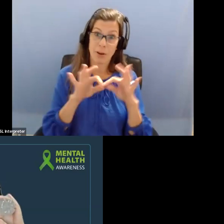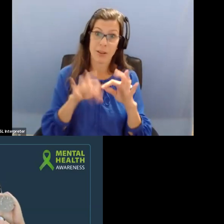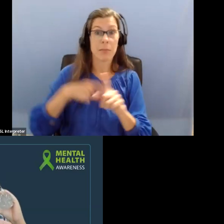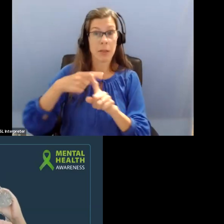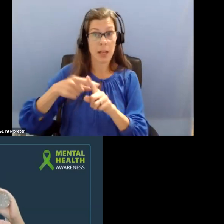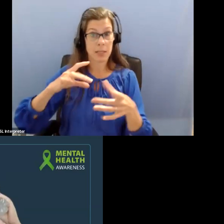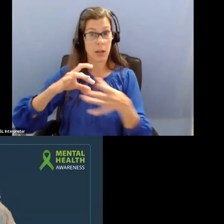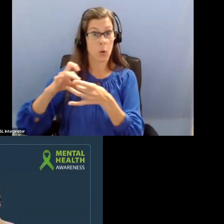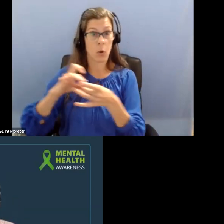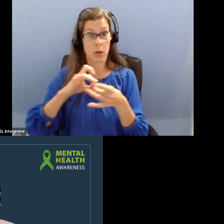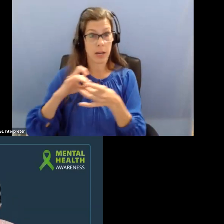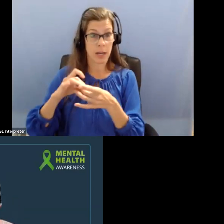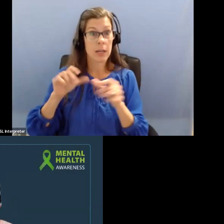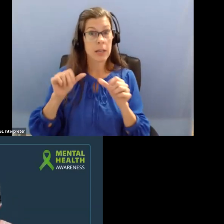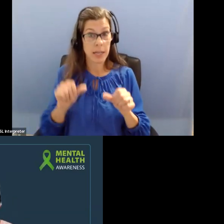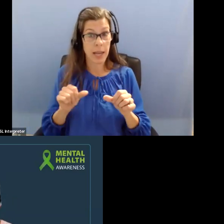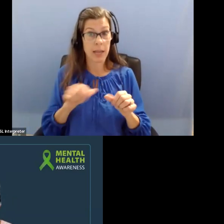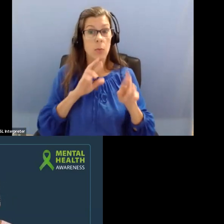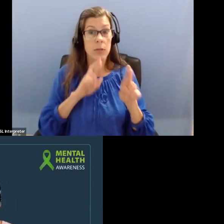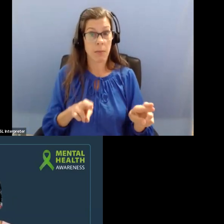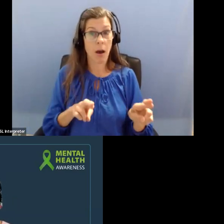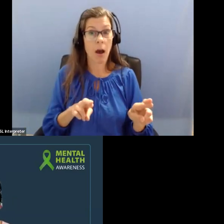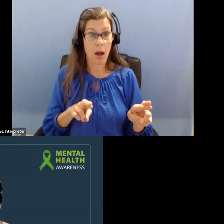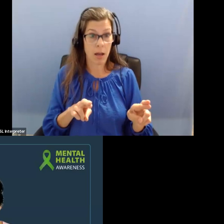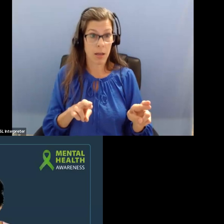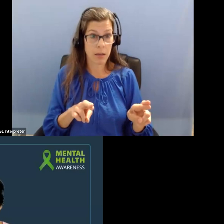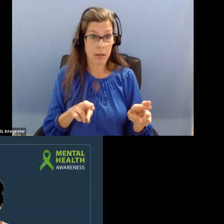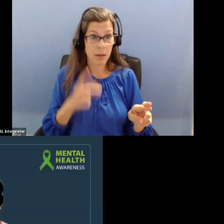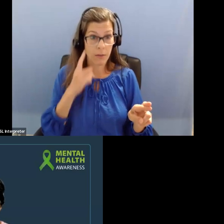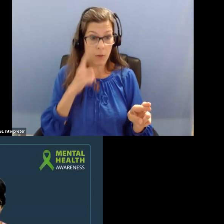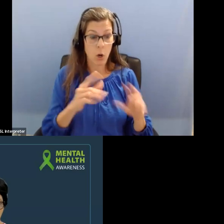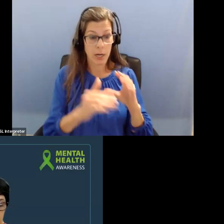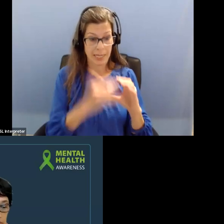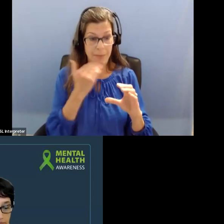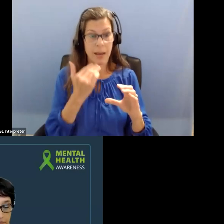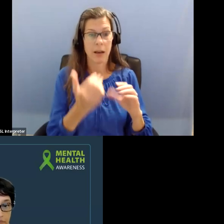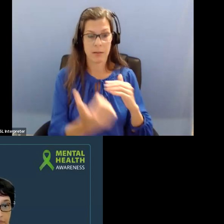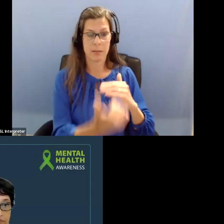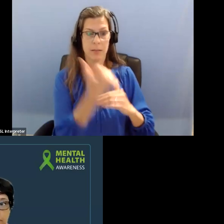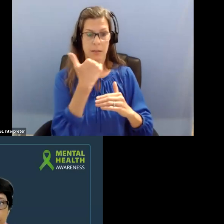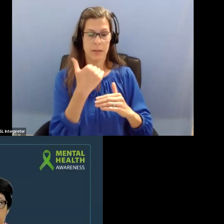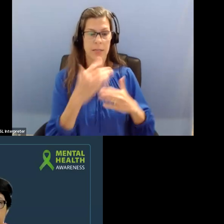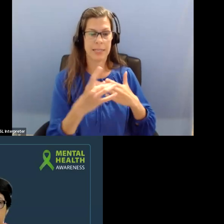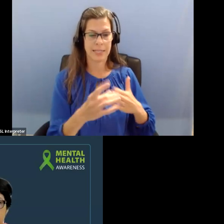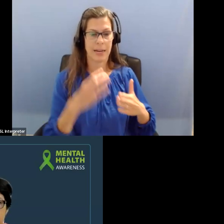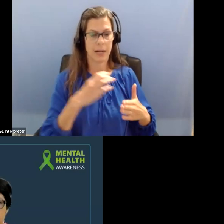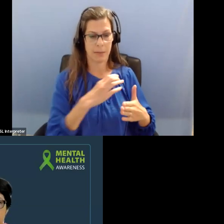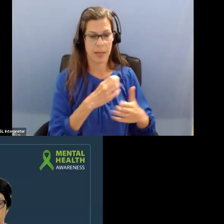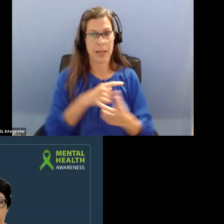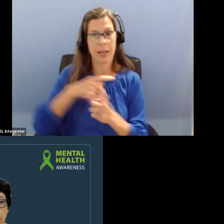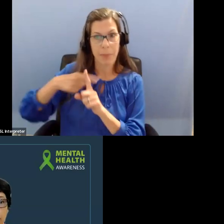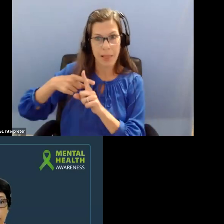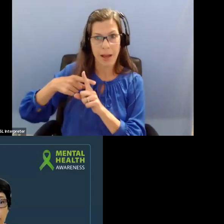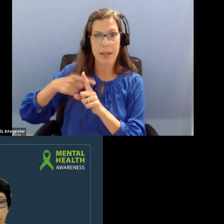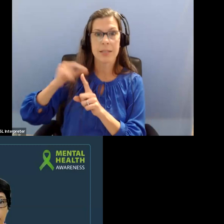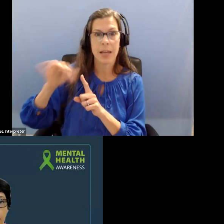that you can both respond to emails that are addressed to the steering committee and also respond to questions that come to you when